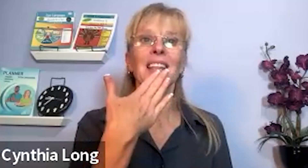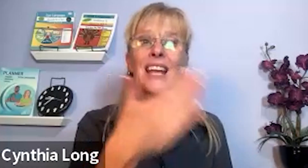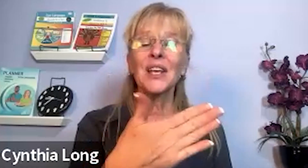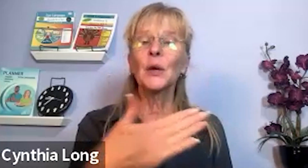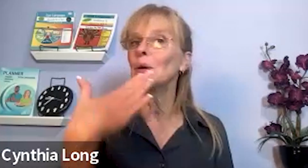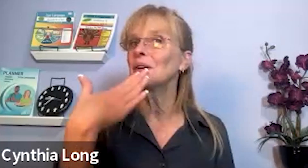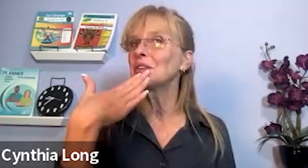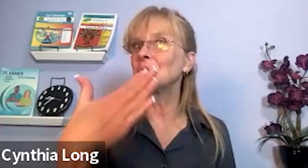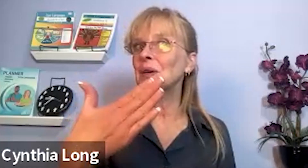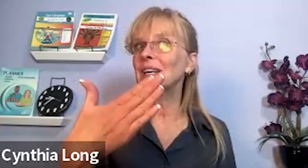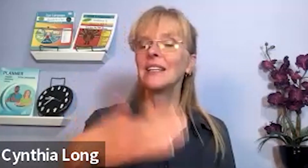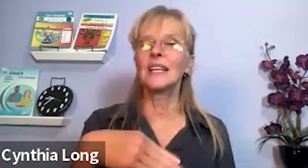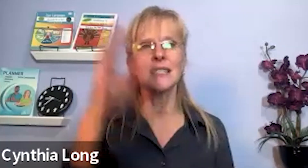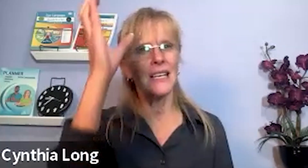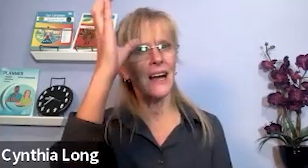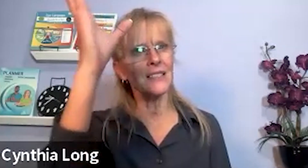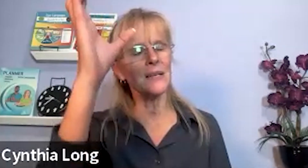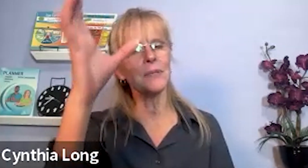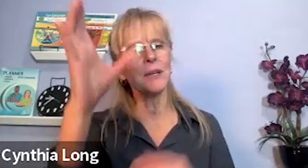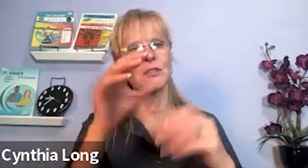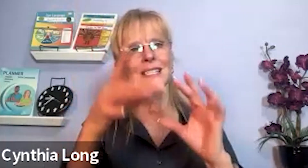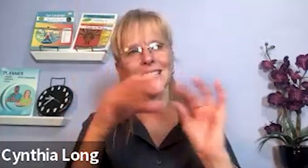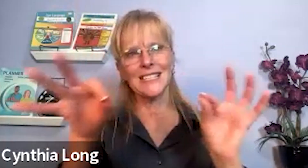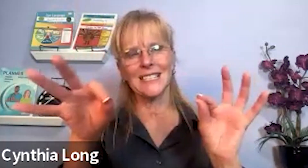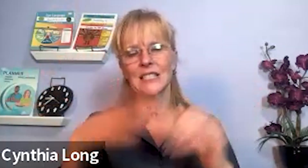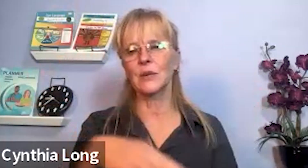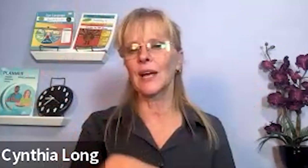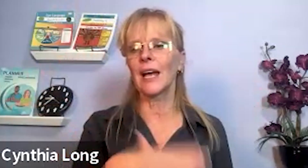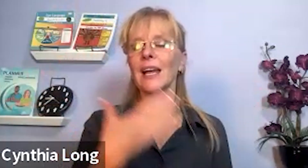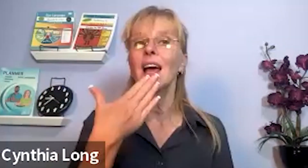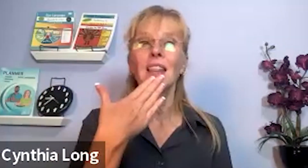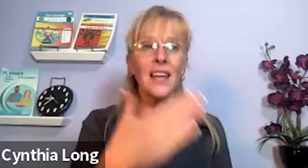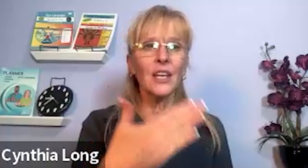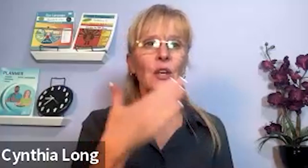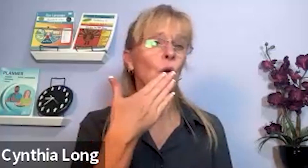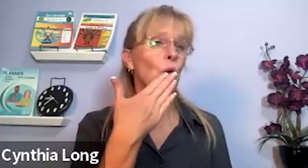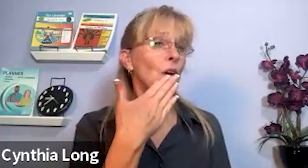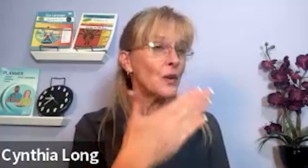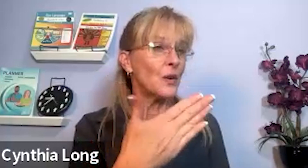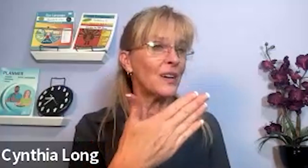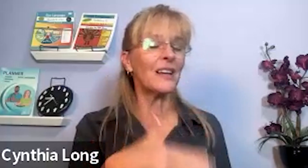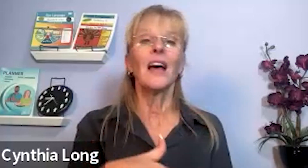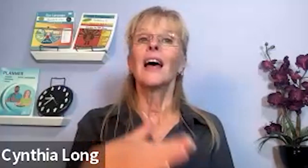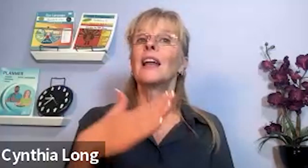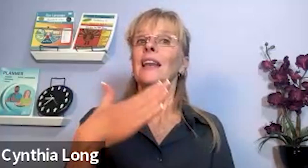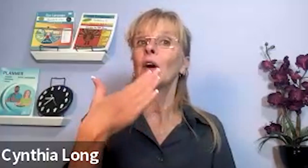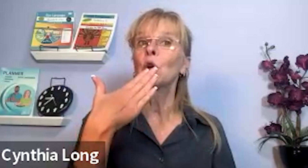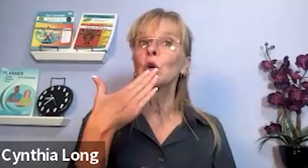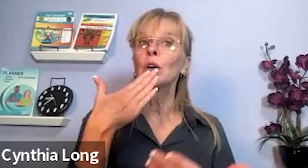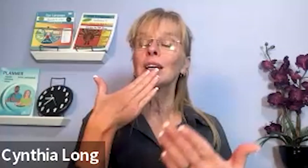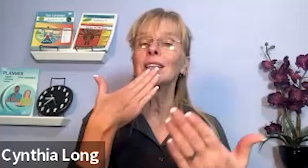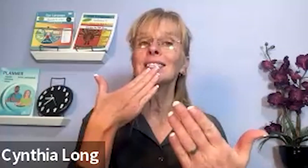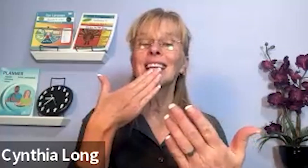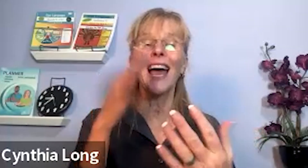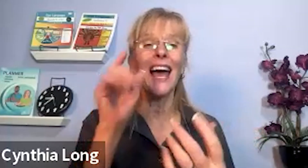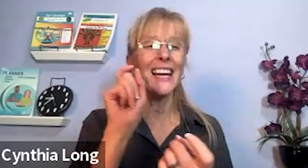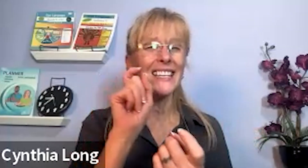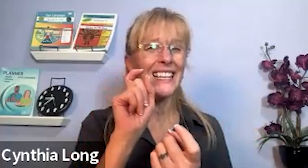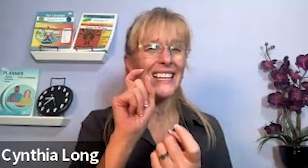same. Thank you. Good. It's the concept of your sentence. Okay. Thank you. Good. Now,